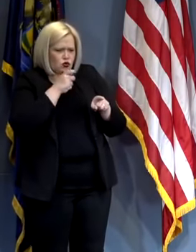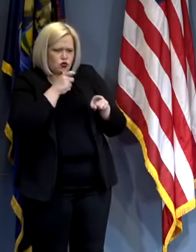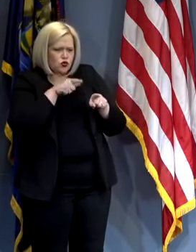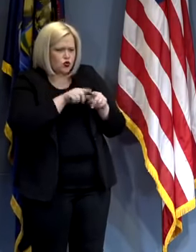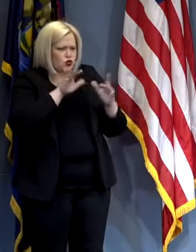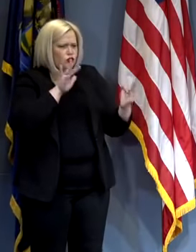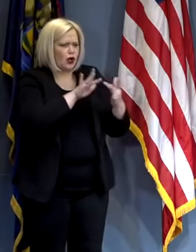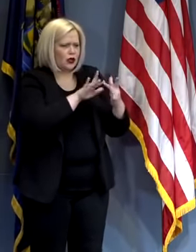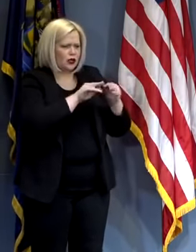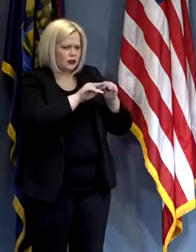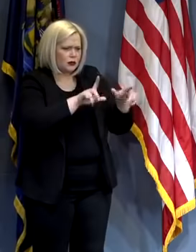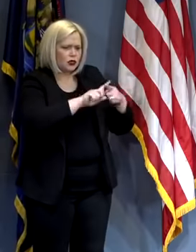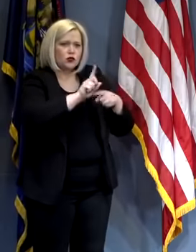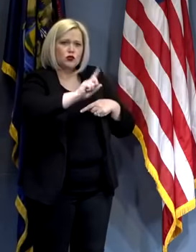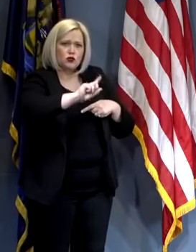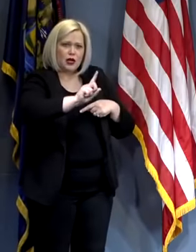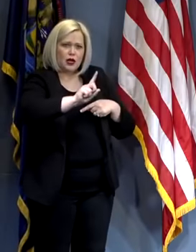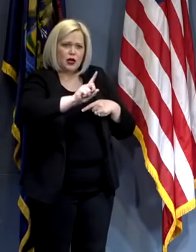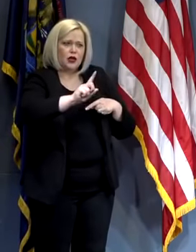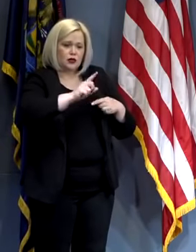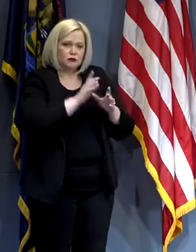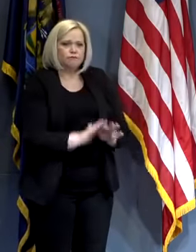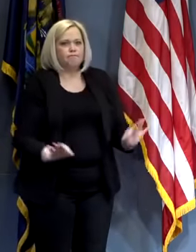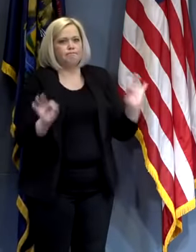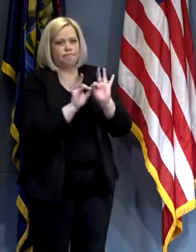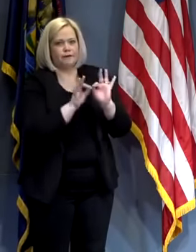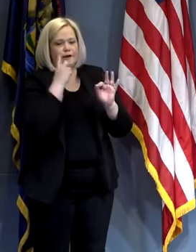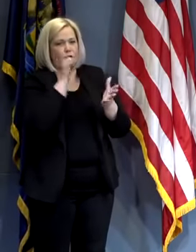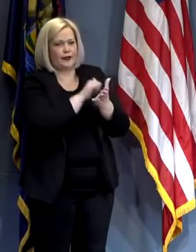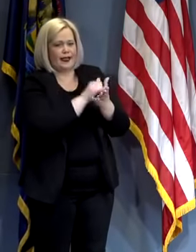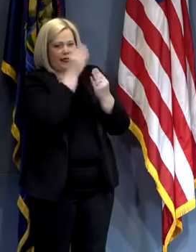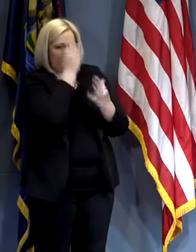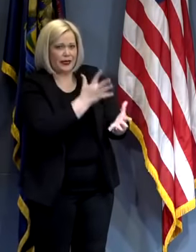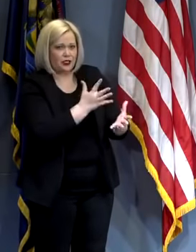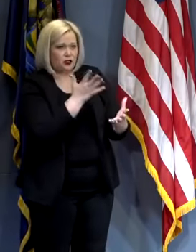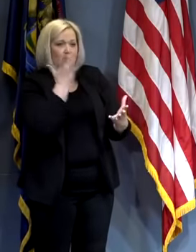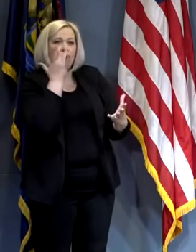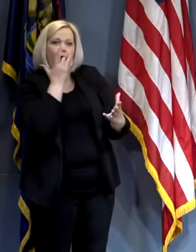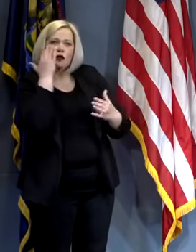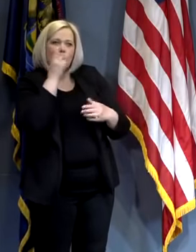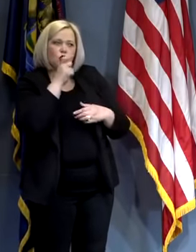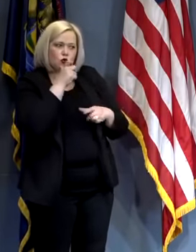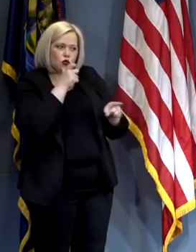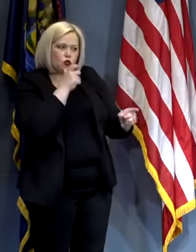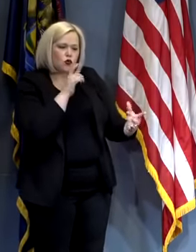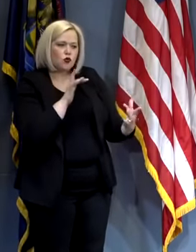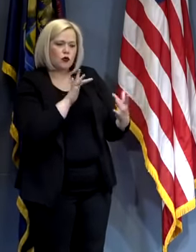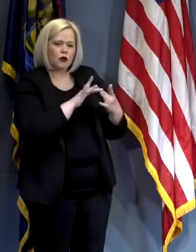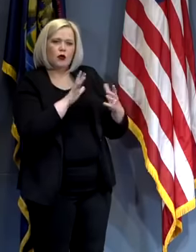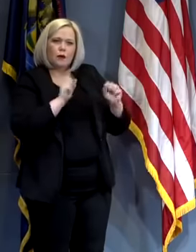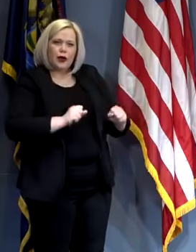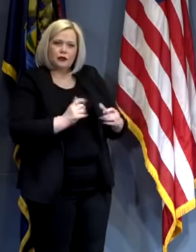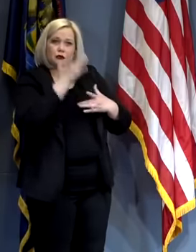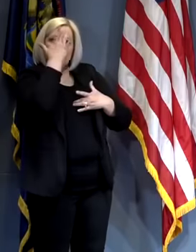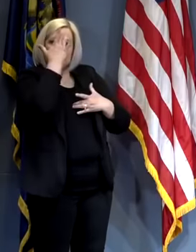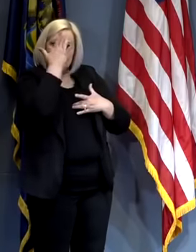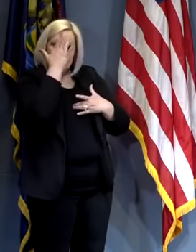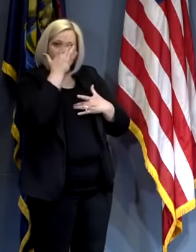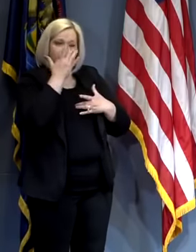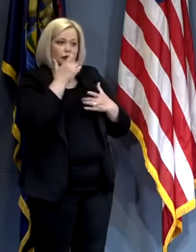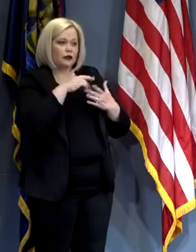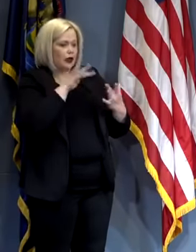tracing, and it really helps us in the public health field understand who may be at highest risk and contact them so that we can prevent further